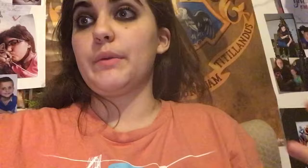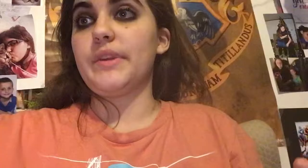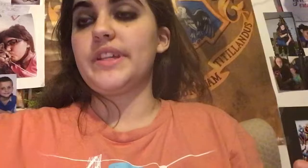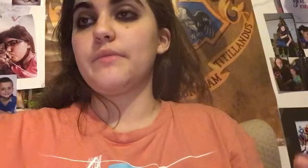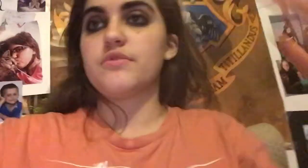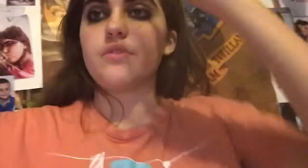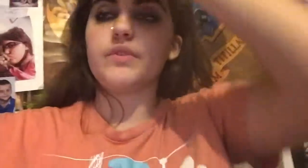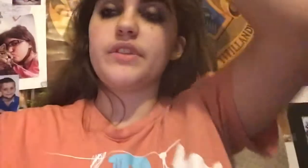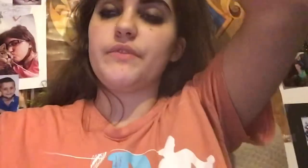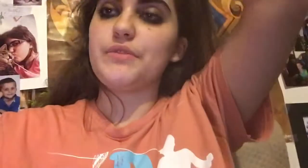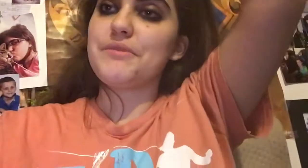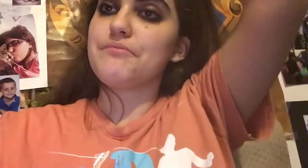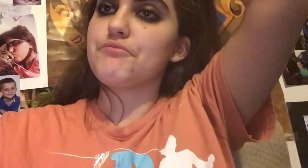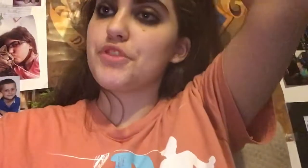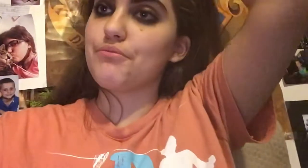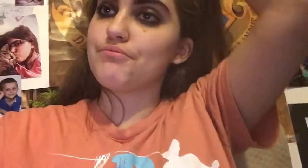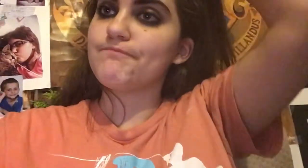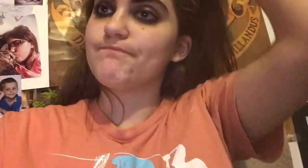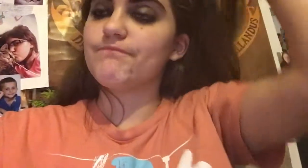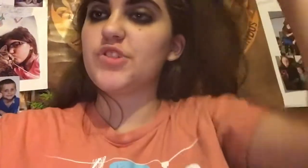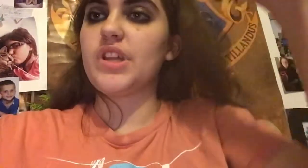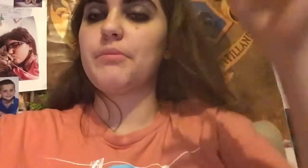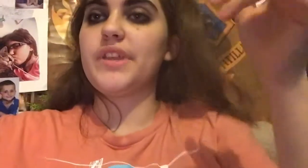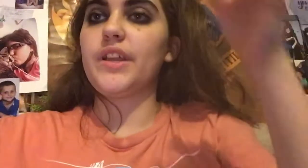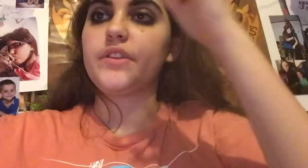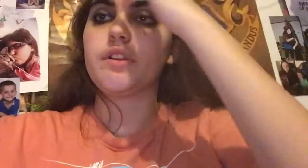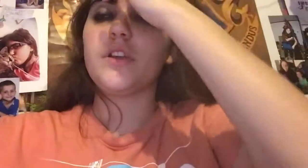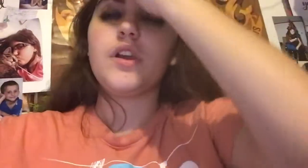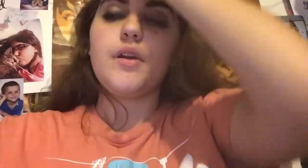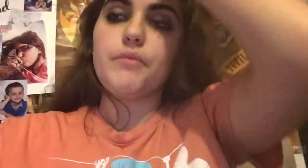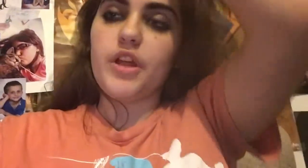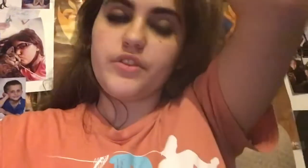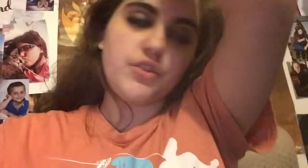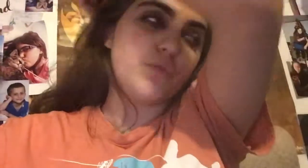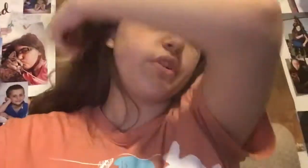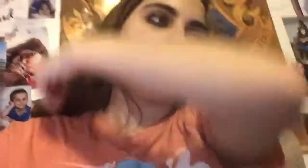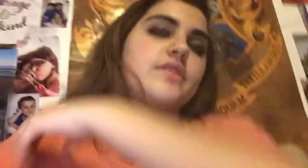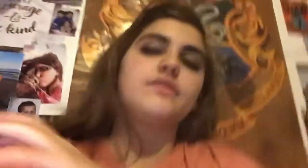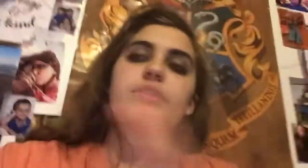many times, so it confused me. So just thought I'd put that out there. But all the tutorials and the